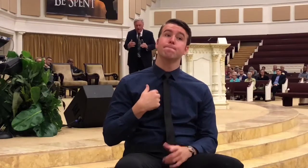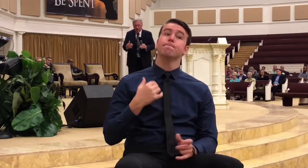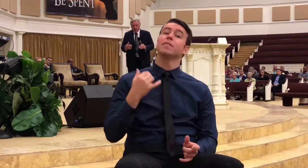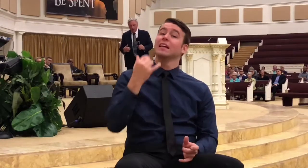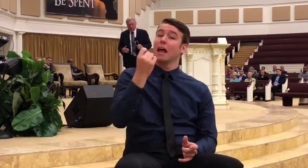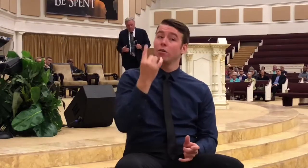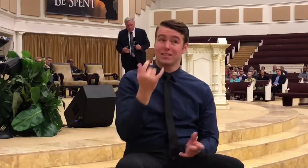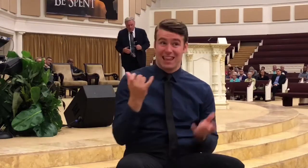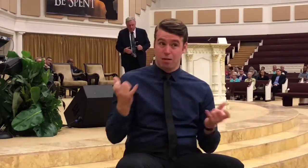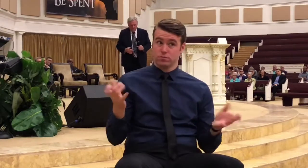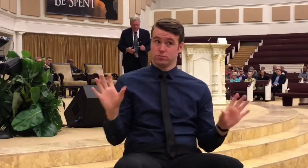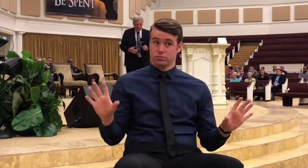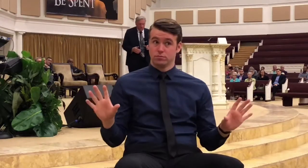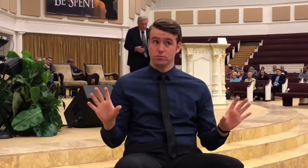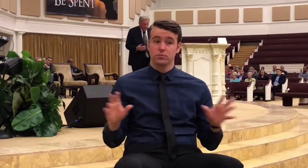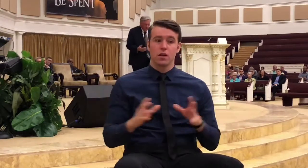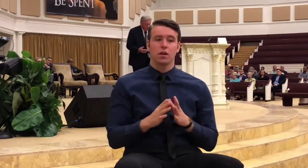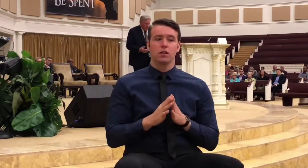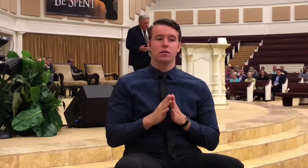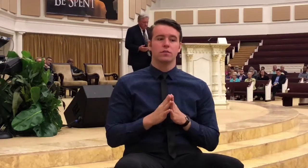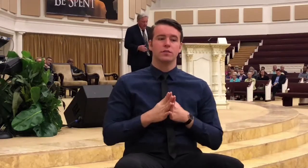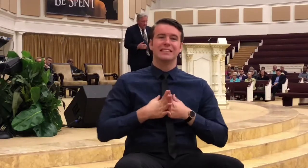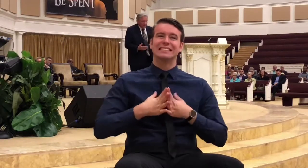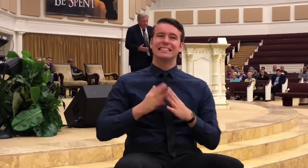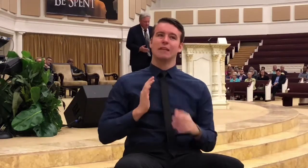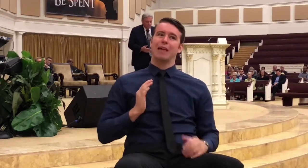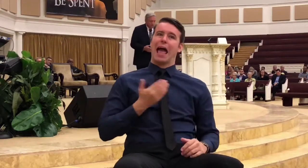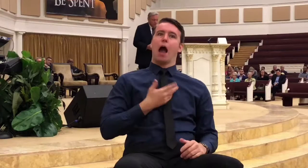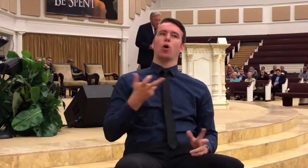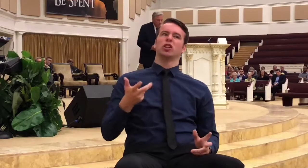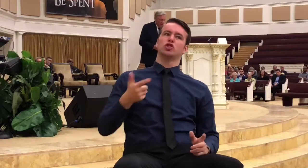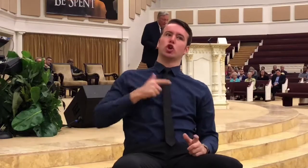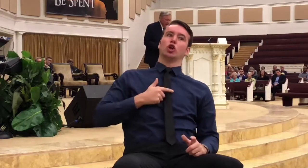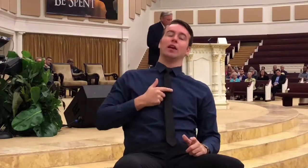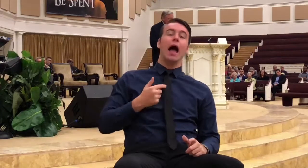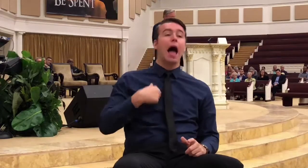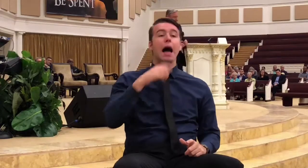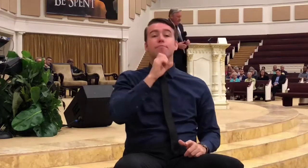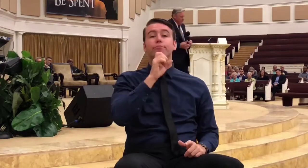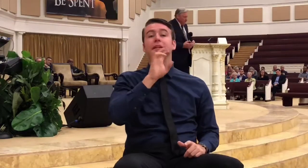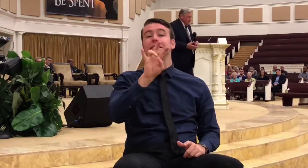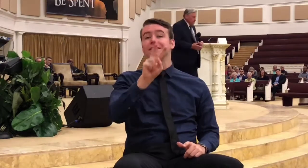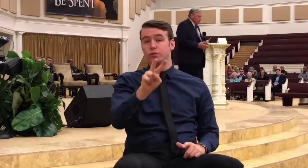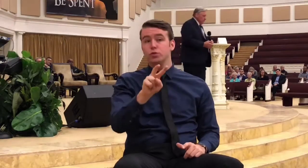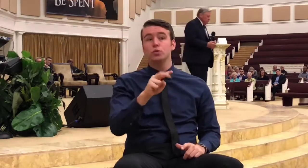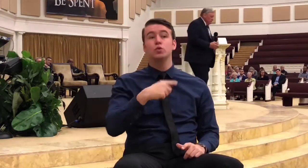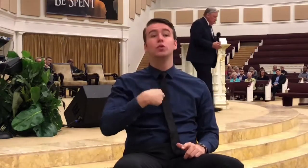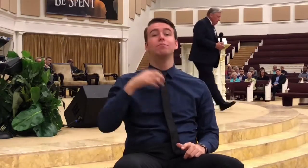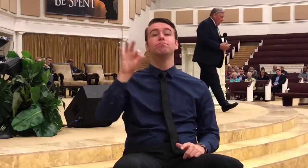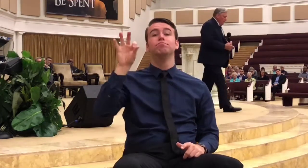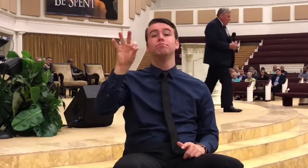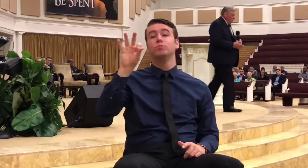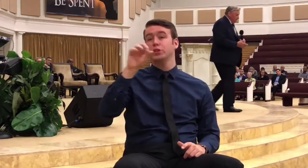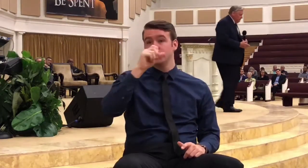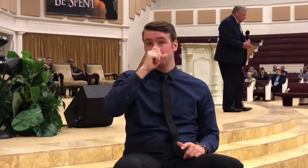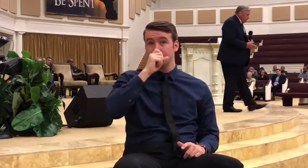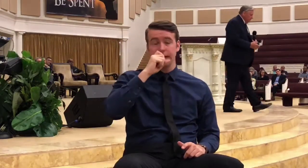now here we are. It's our turn. It's our turn. Now, I'm 72 years old and have been preaching